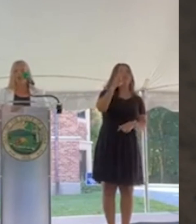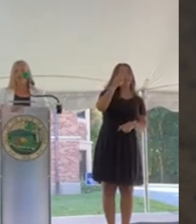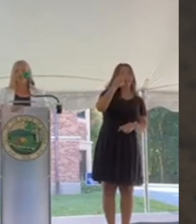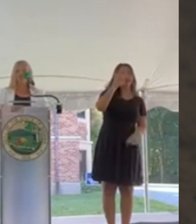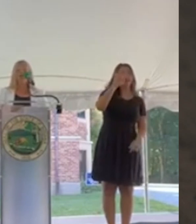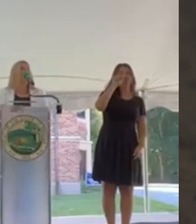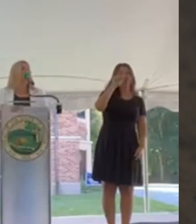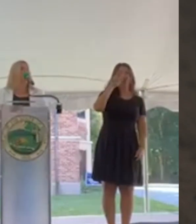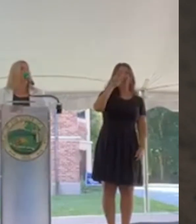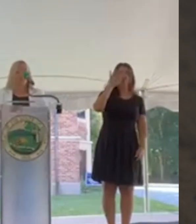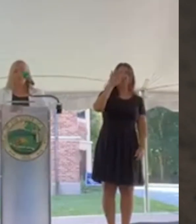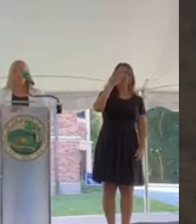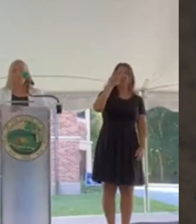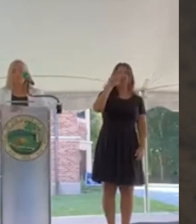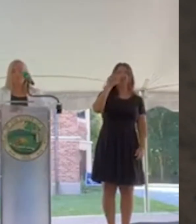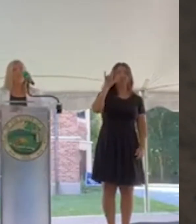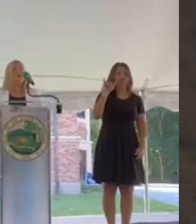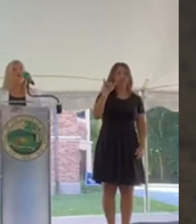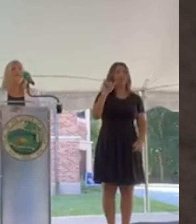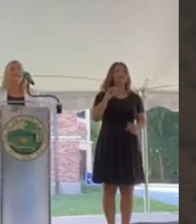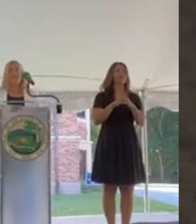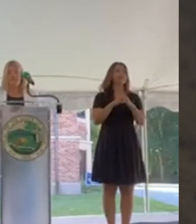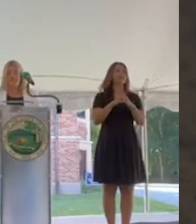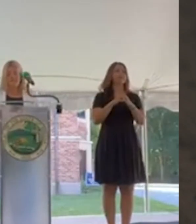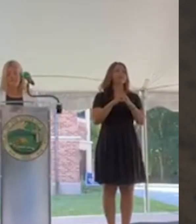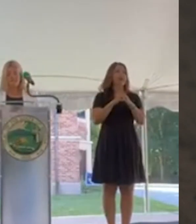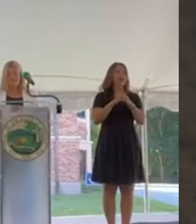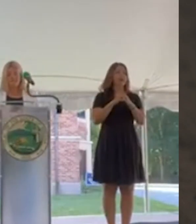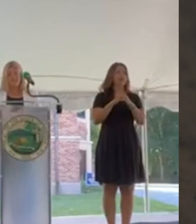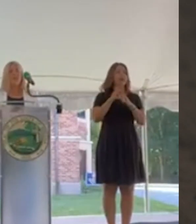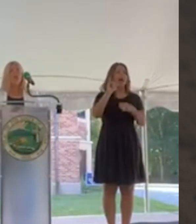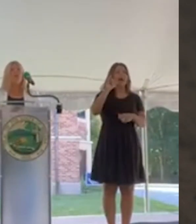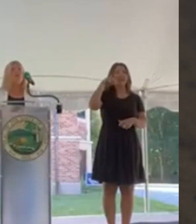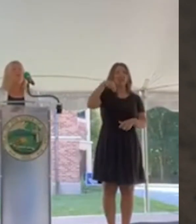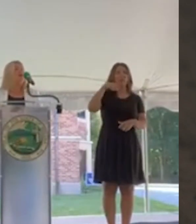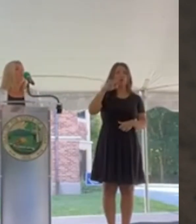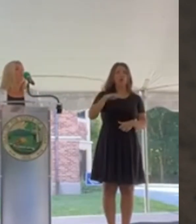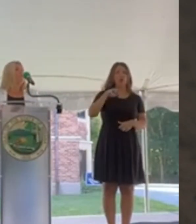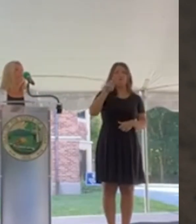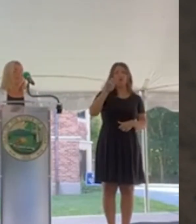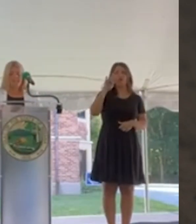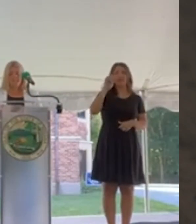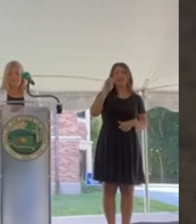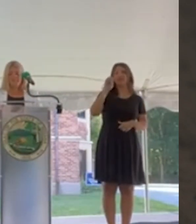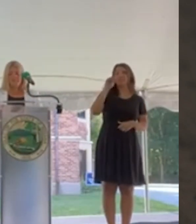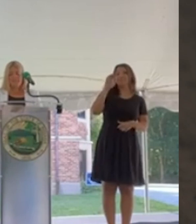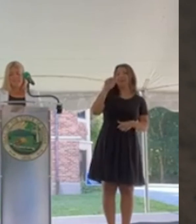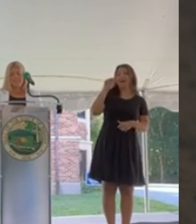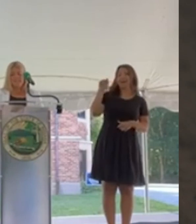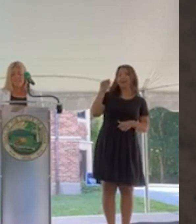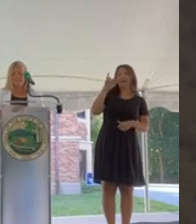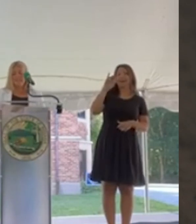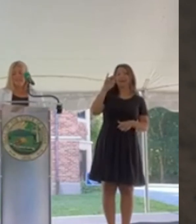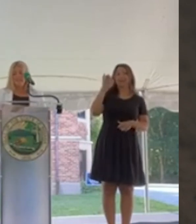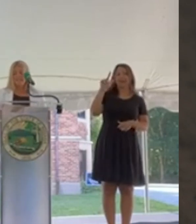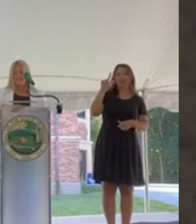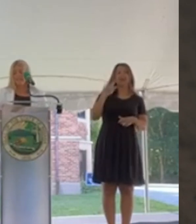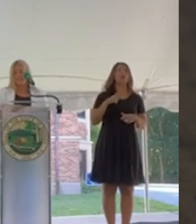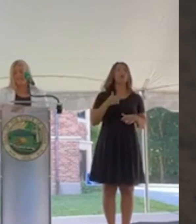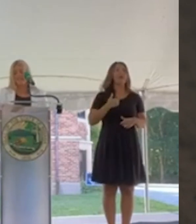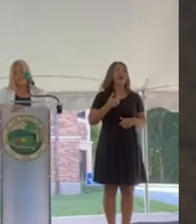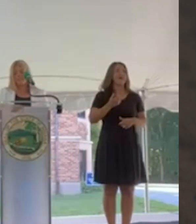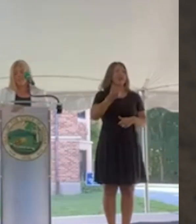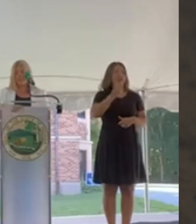And from Envelope IQ Low Voltage, Matt Isbell. We do have 3 state legislators in attendance